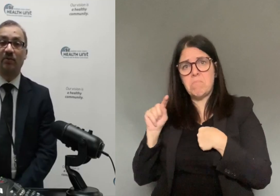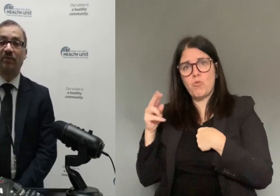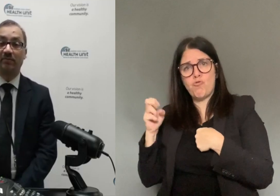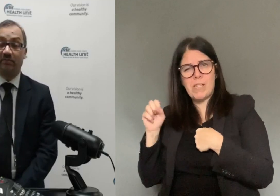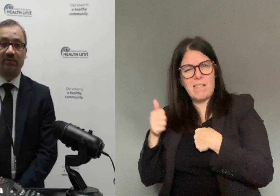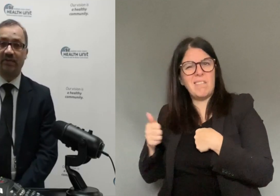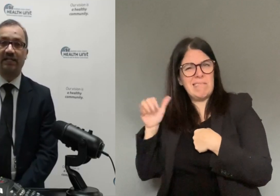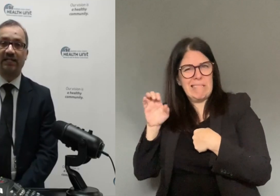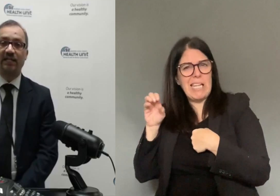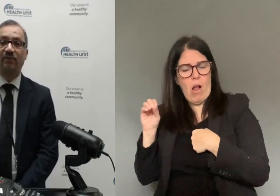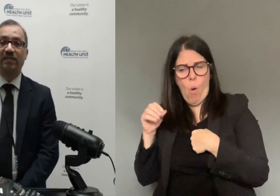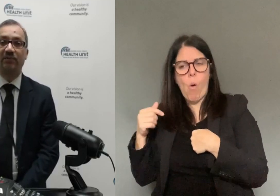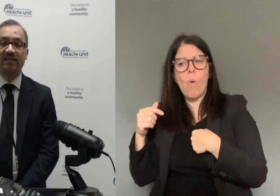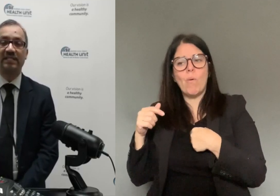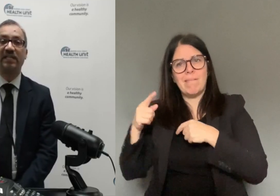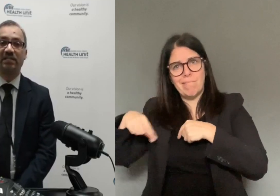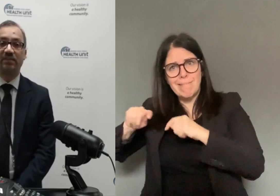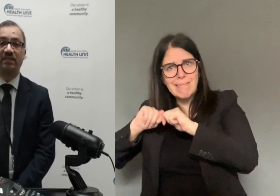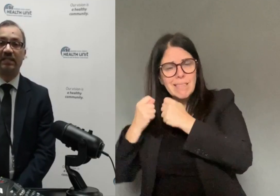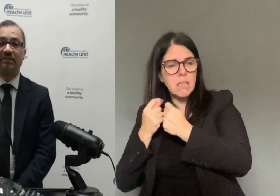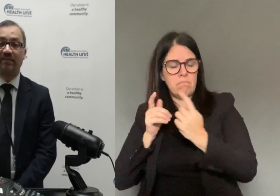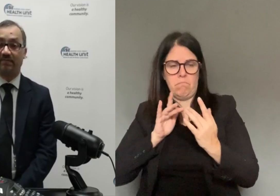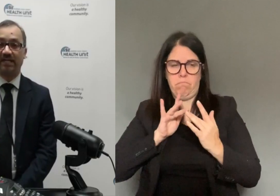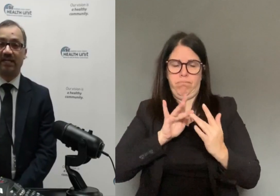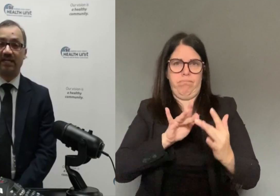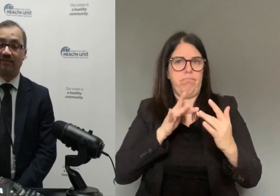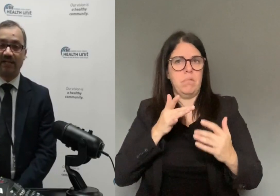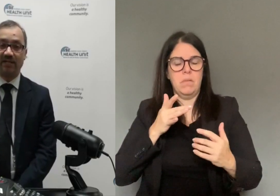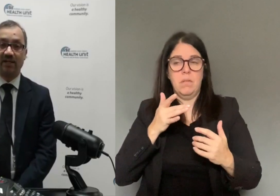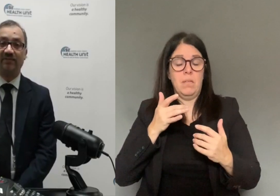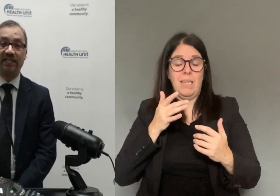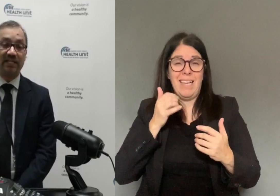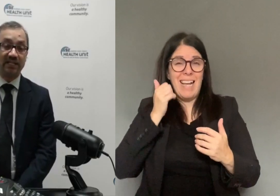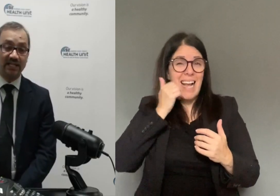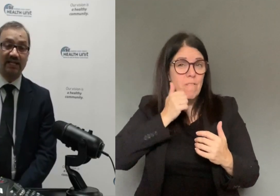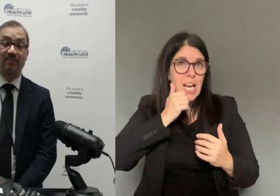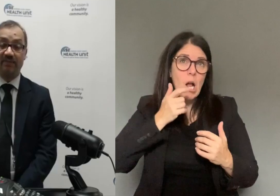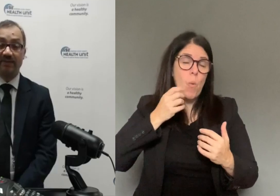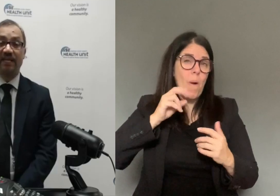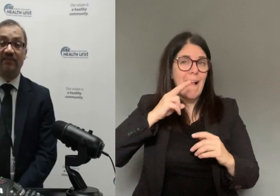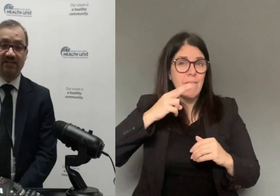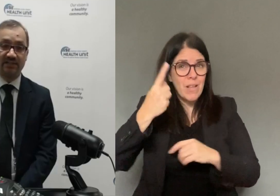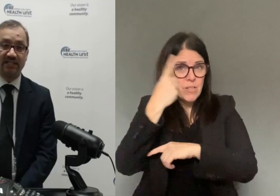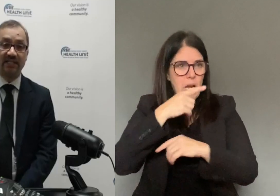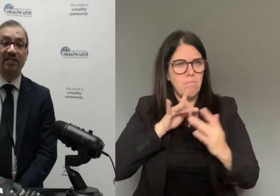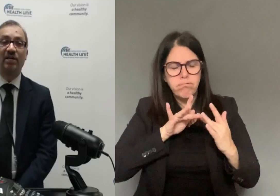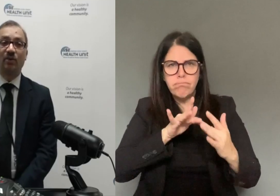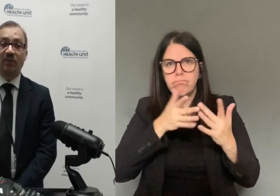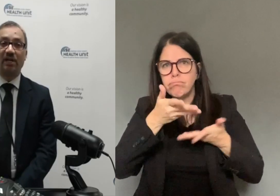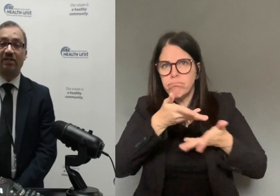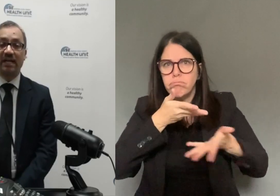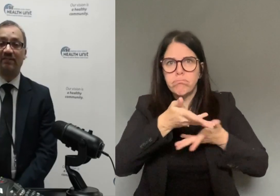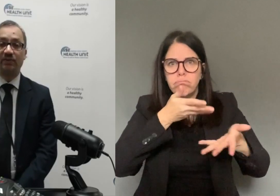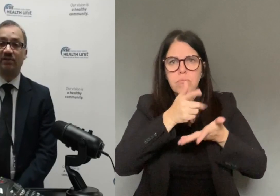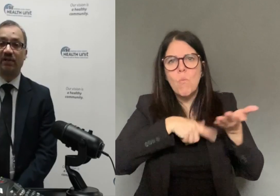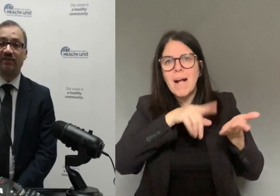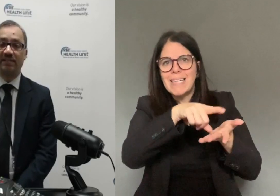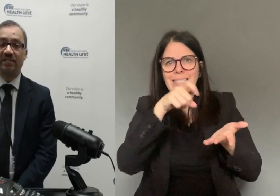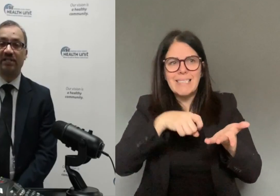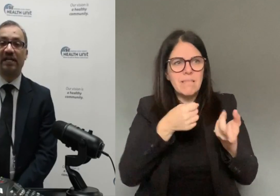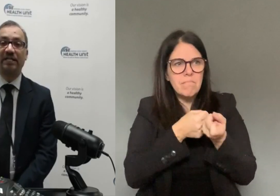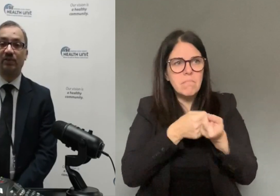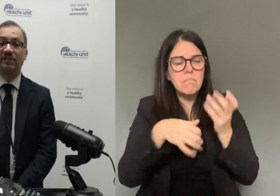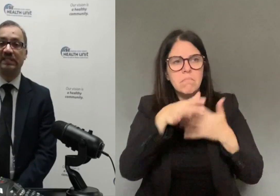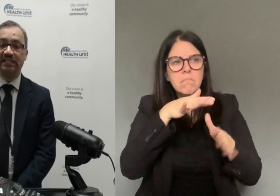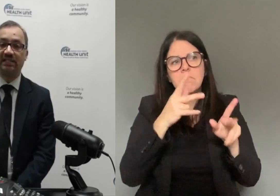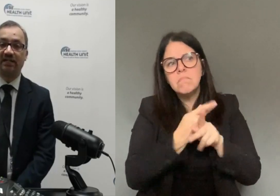CEO, directly. We stay in touch with them, if not every day, then maybe every other day. We are having those conversations,